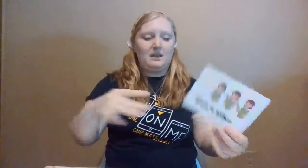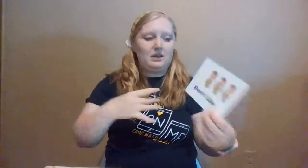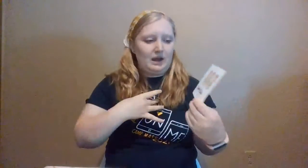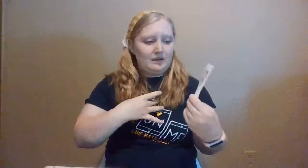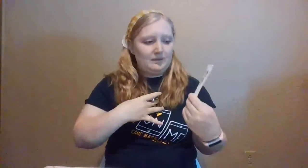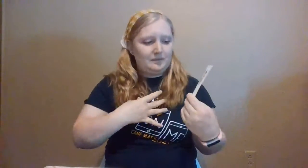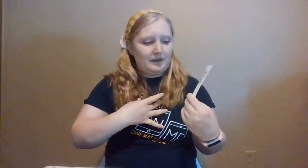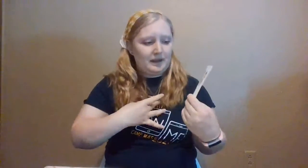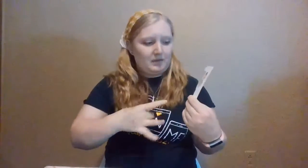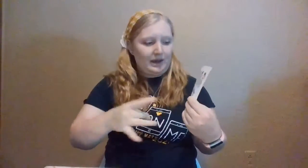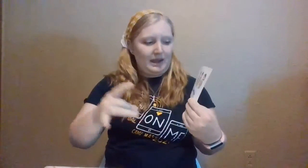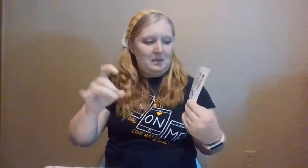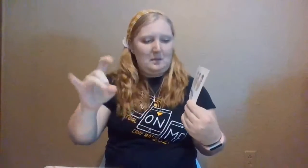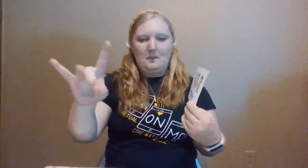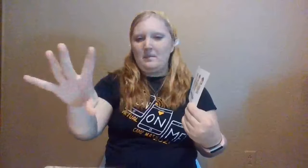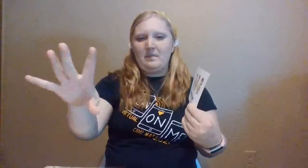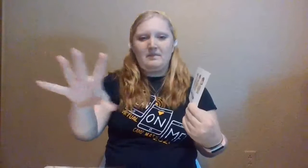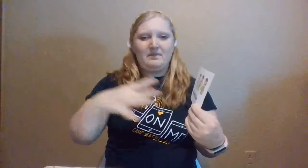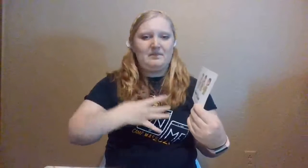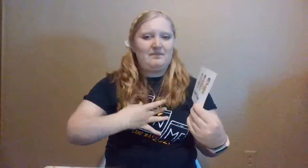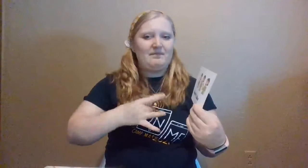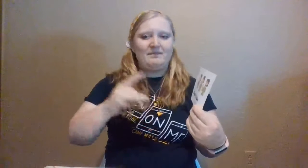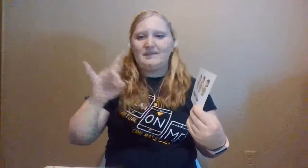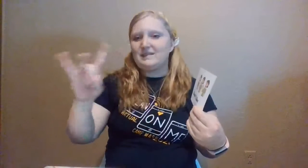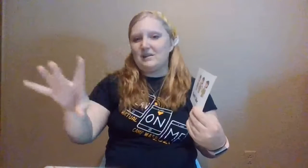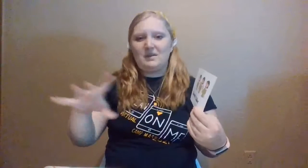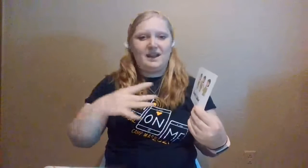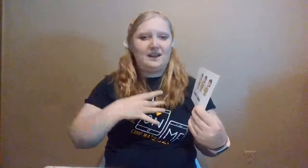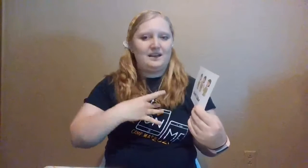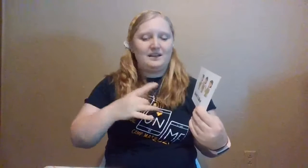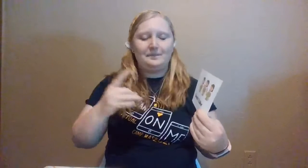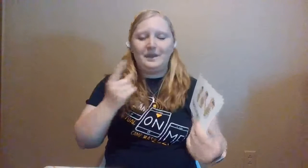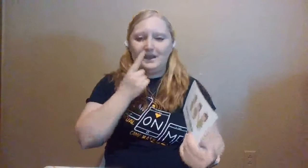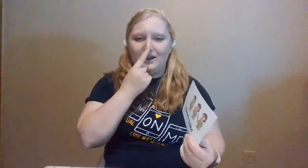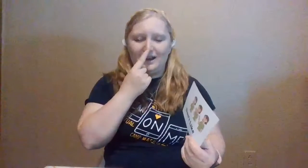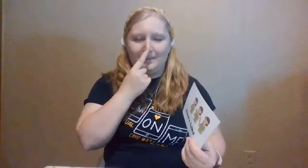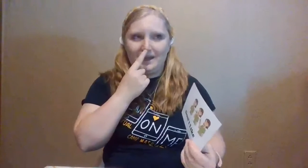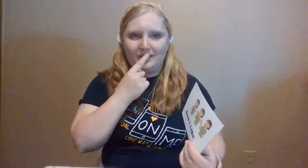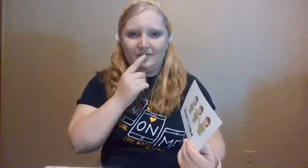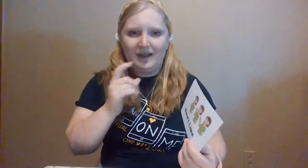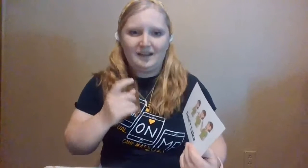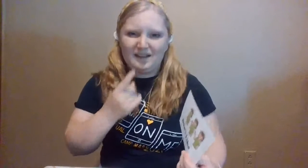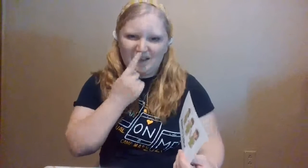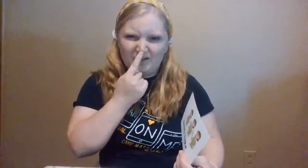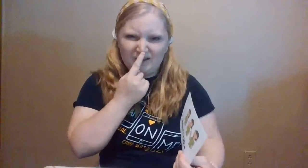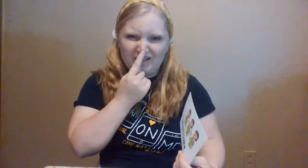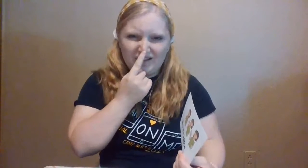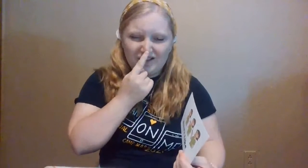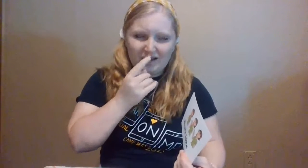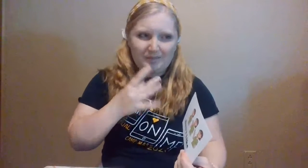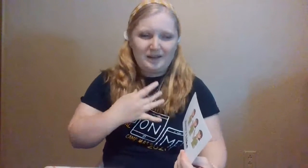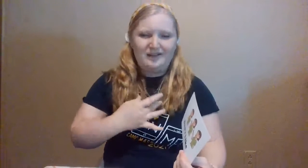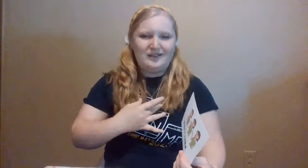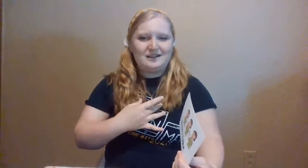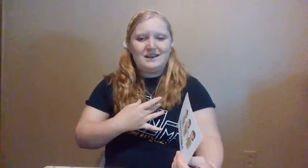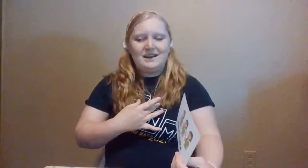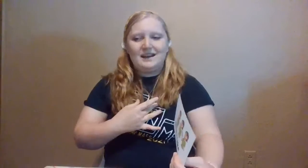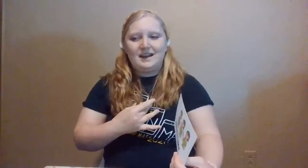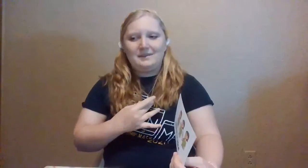You kind of flick it away. Don't like. And you kind of make your face nose scrunched up, and you just kind of